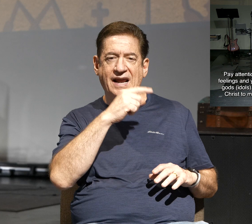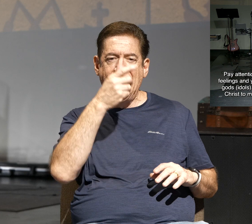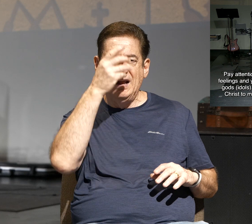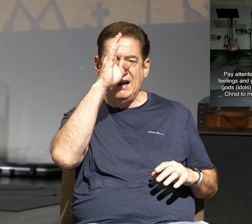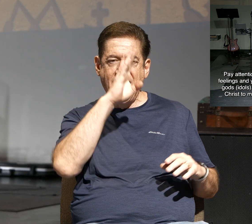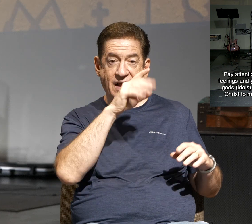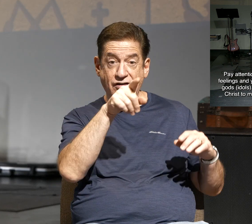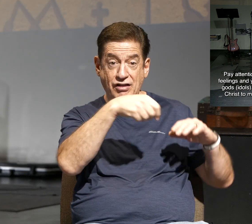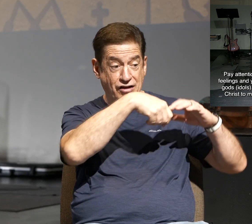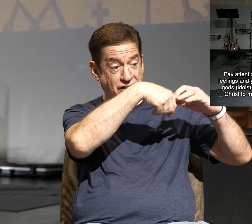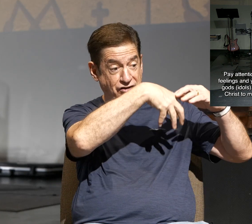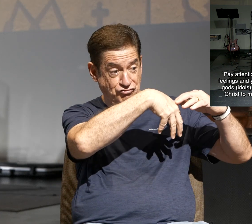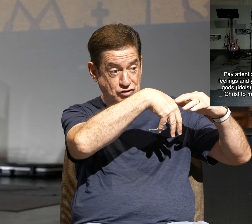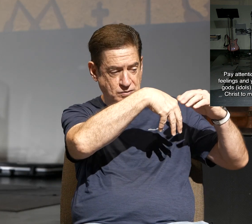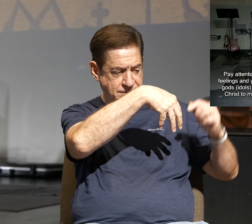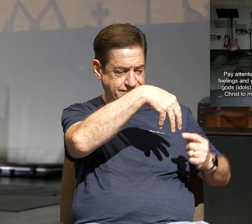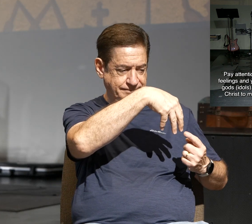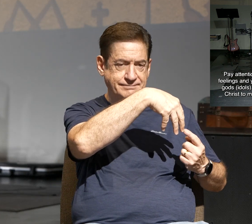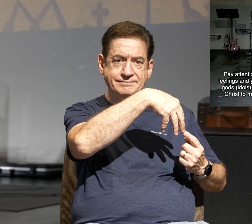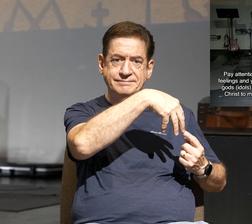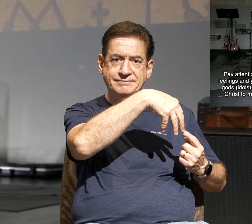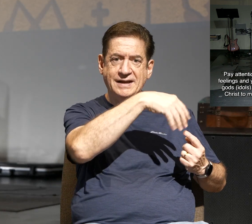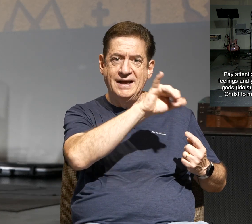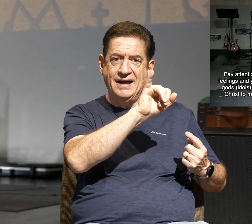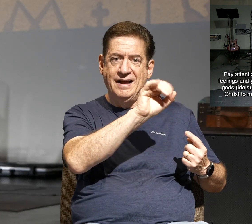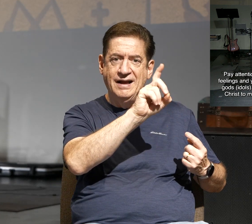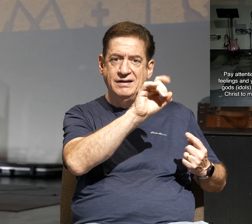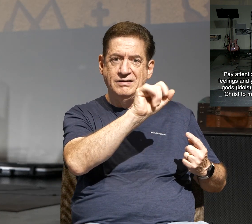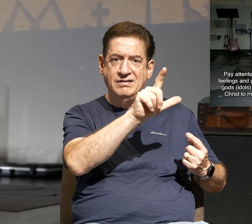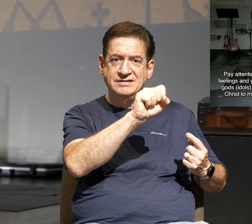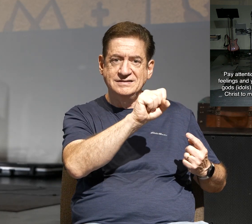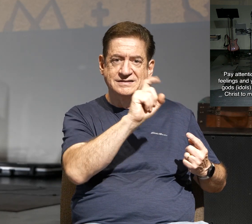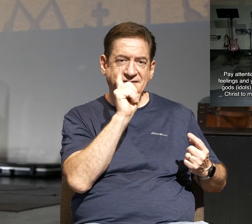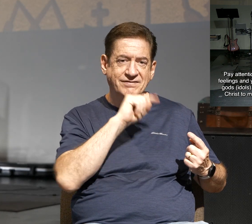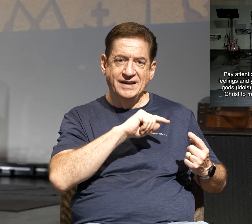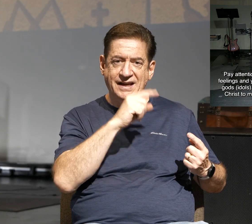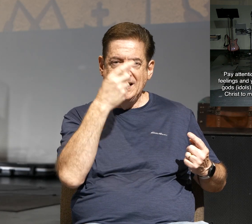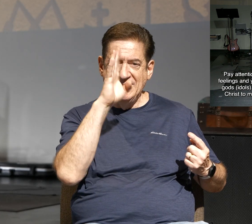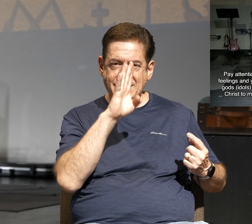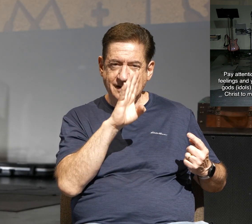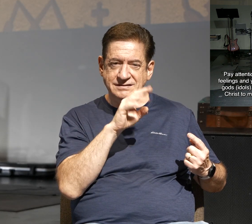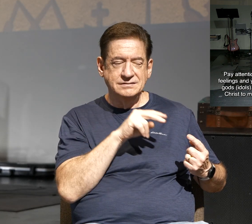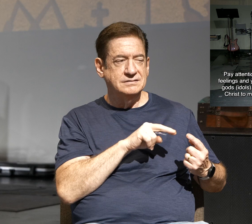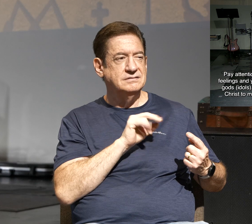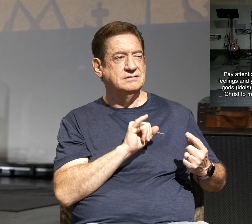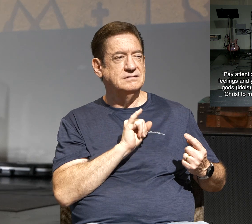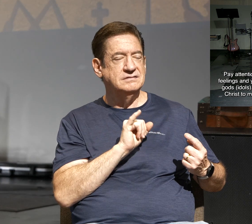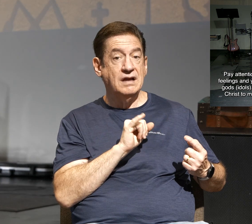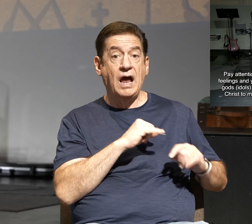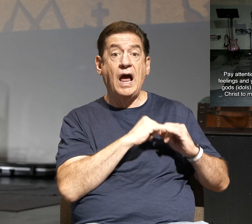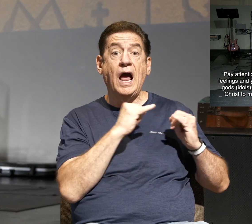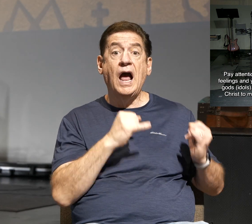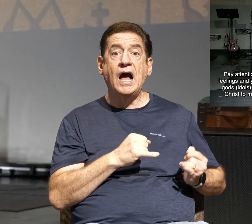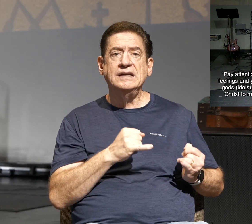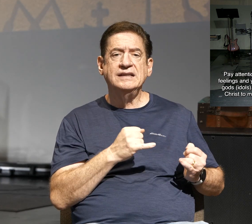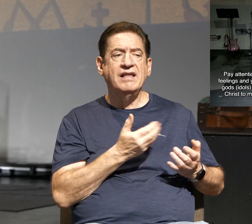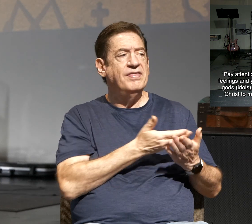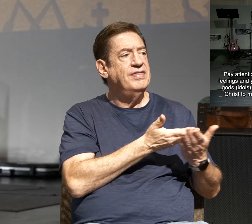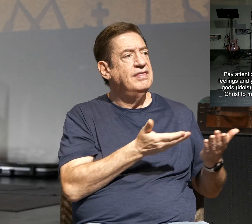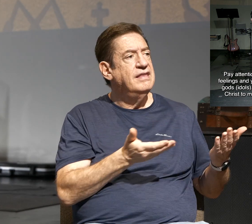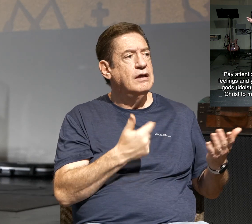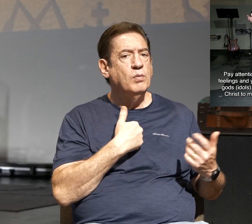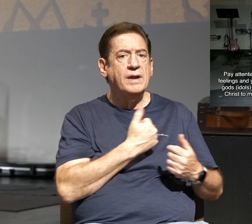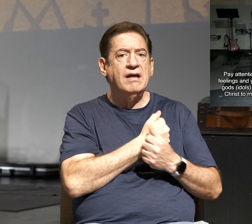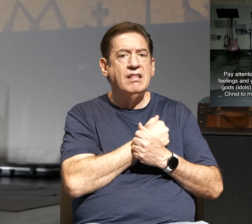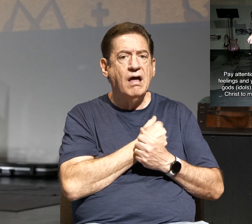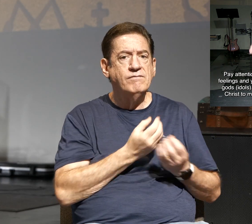idols. So idols are those things that we love more than Christ. We're trying to get our sense of